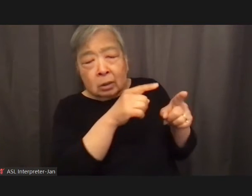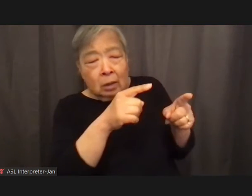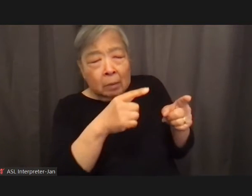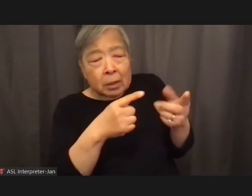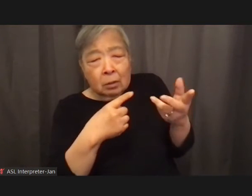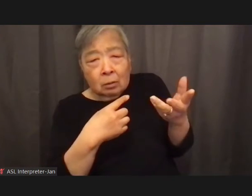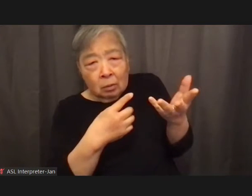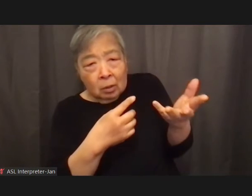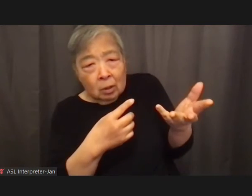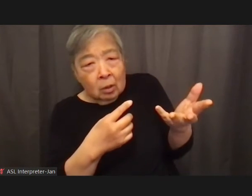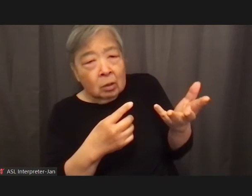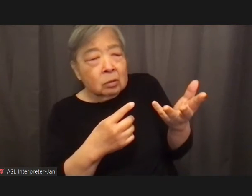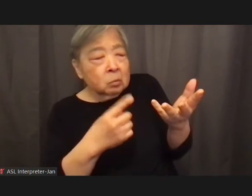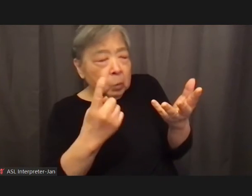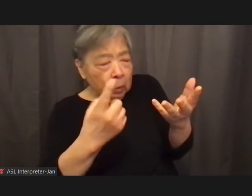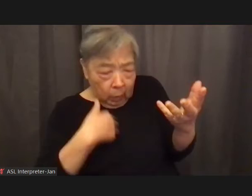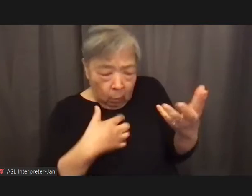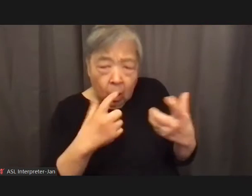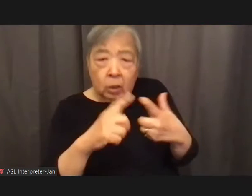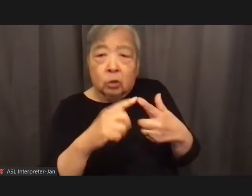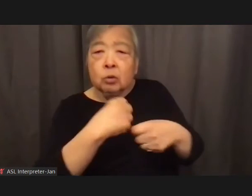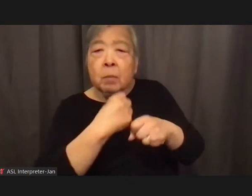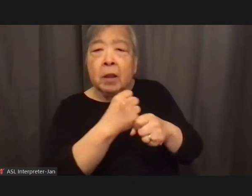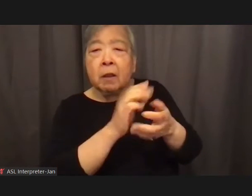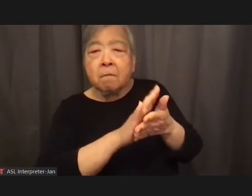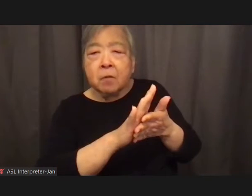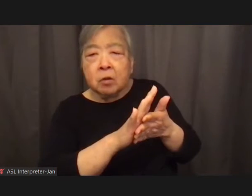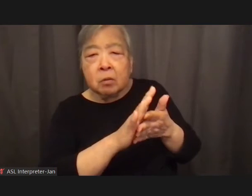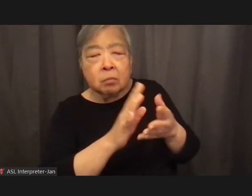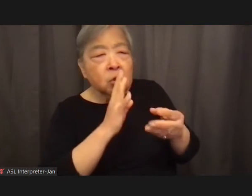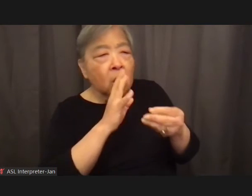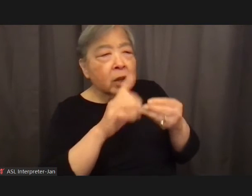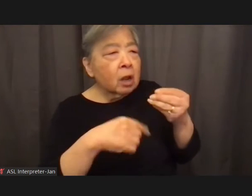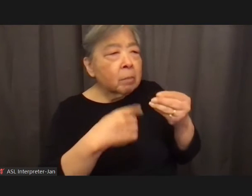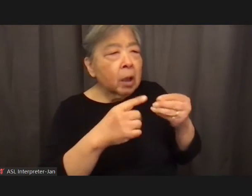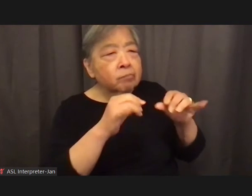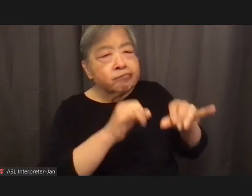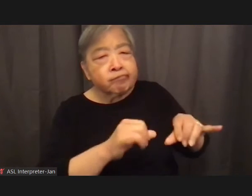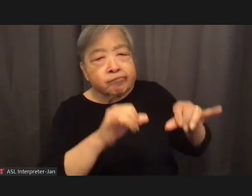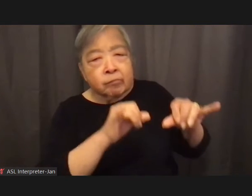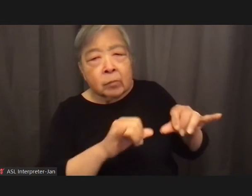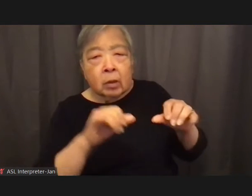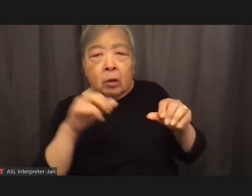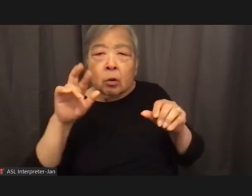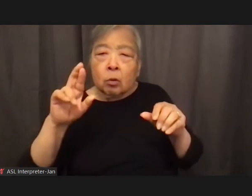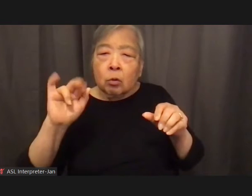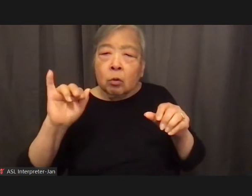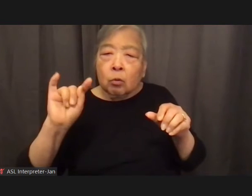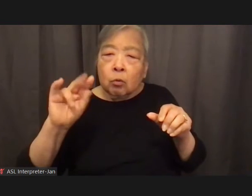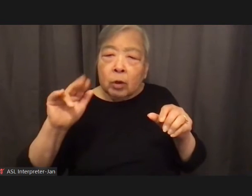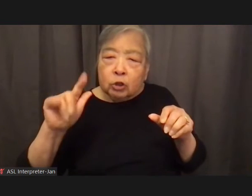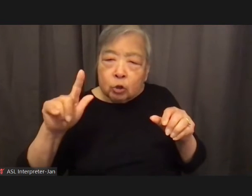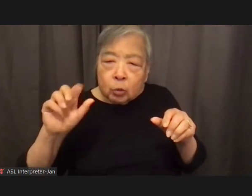it. Mm-hmm. Wanted to make a film about the rituals and sociology of